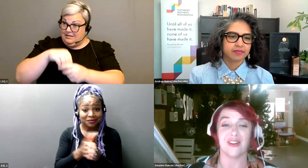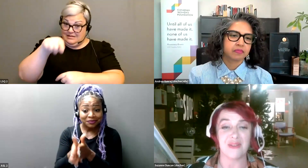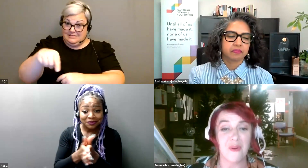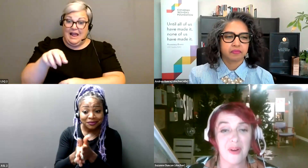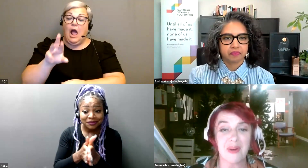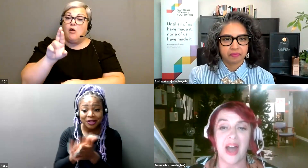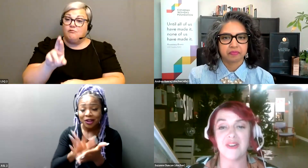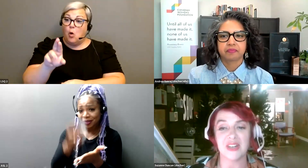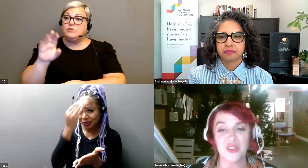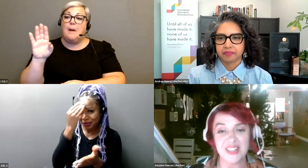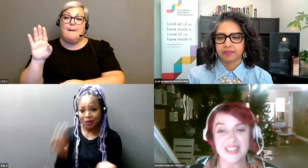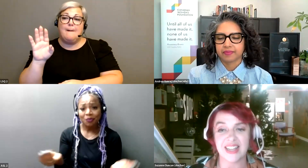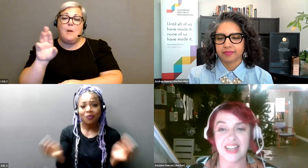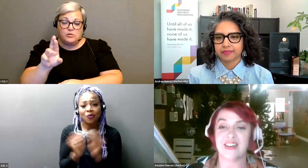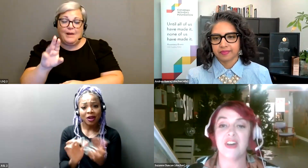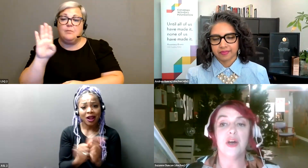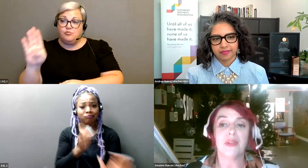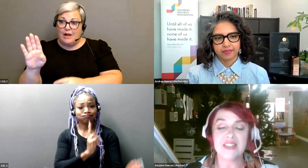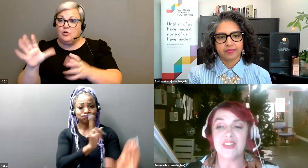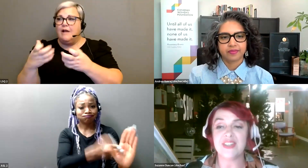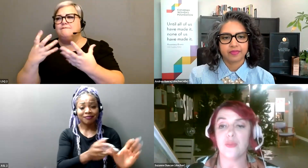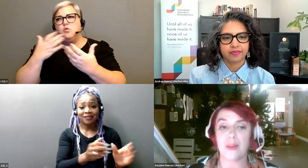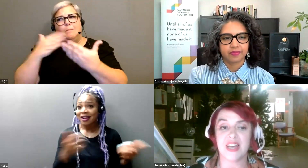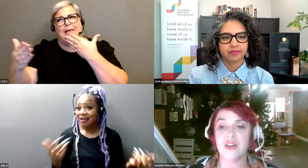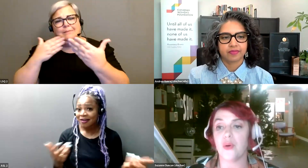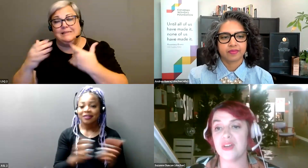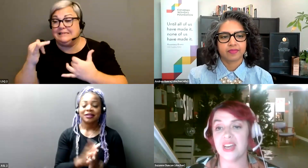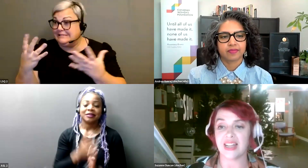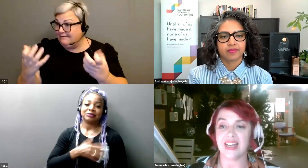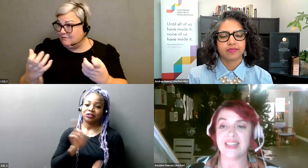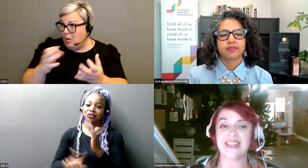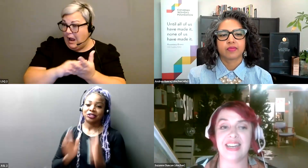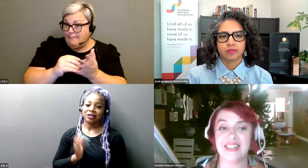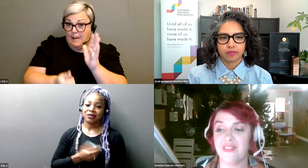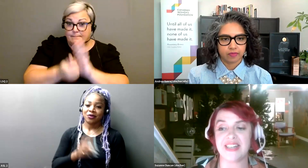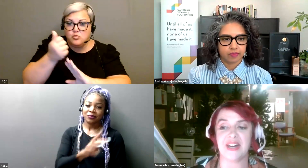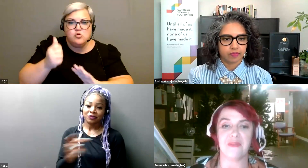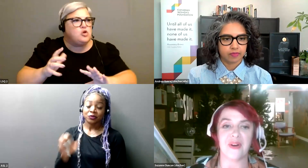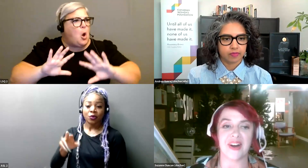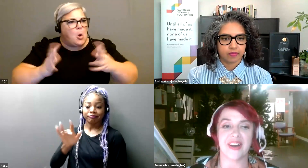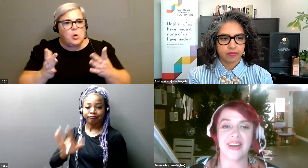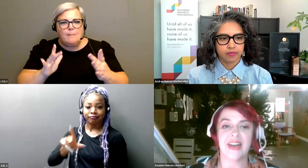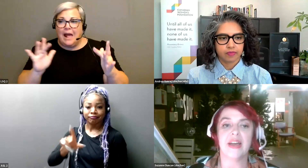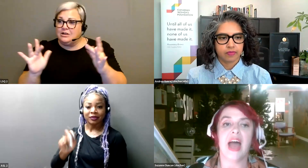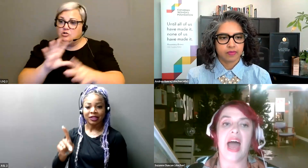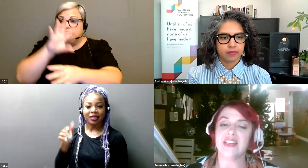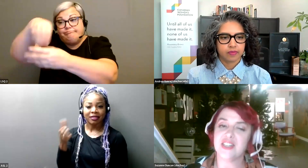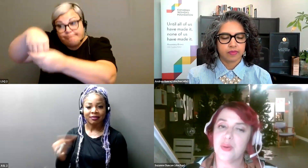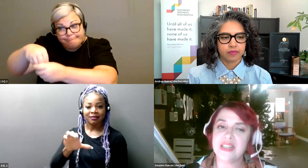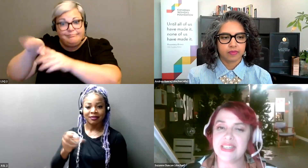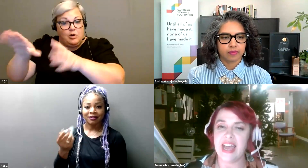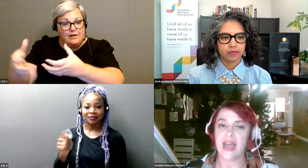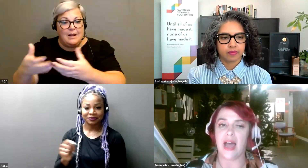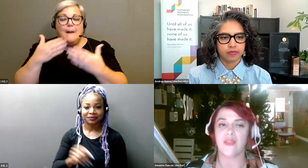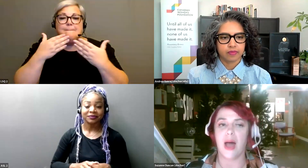in learning more about how you can join this collective, please visit our website or you can click this link to find out more. And I